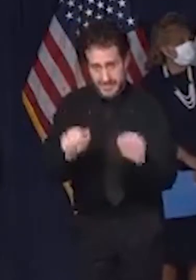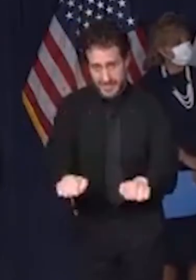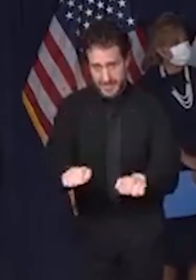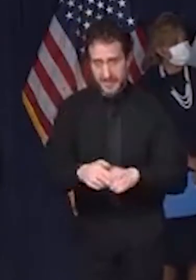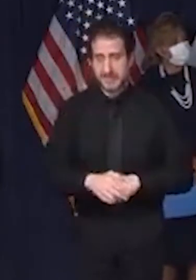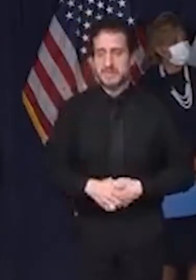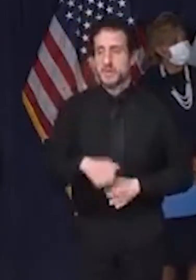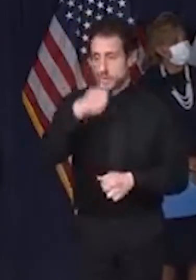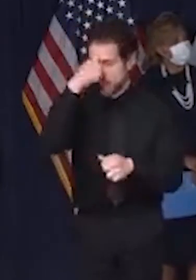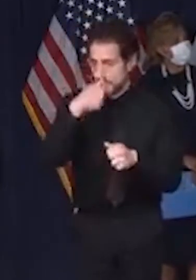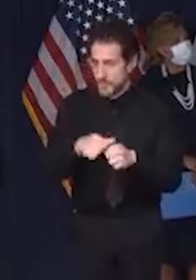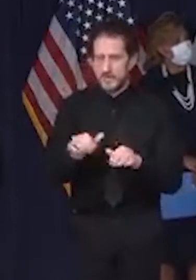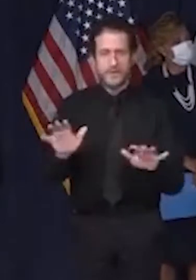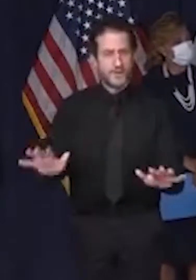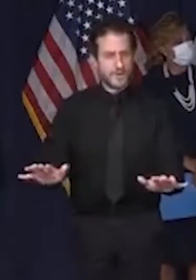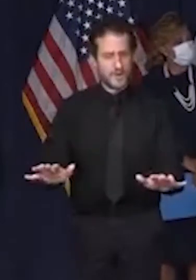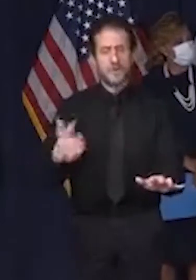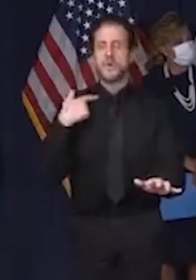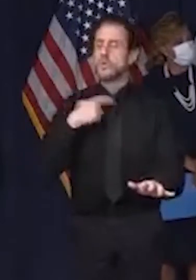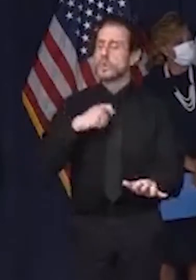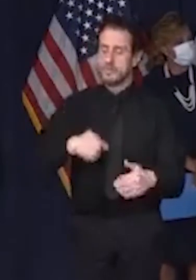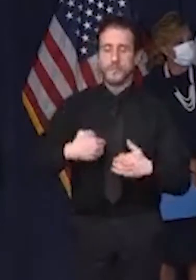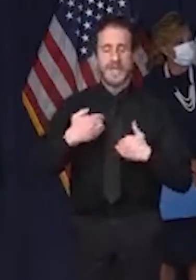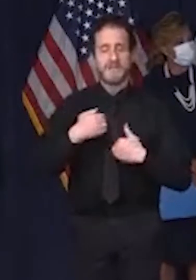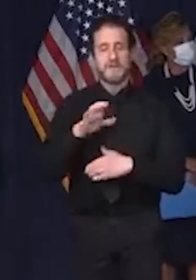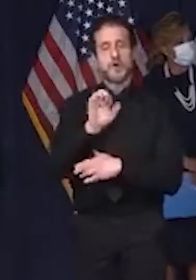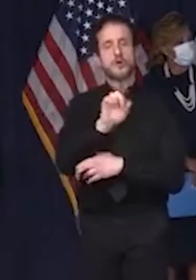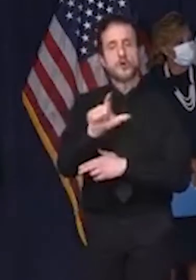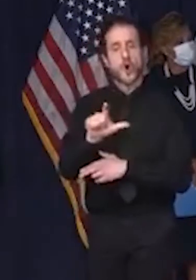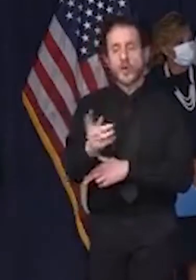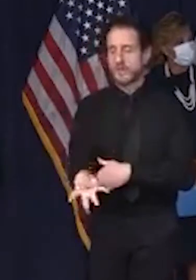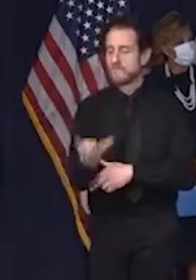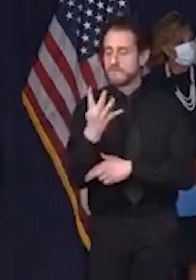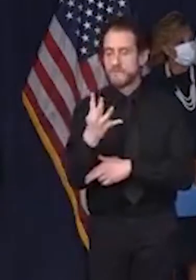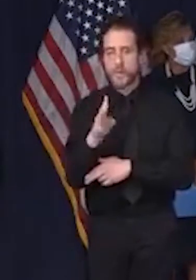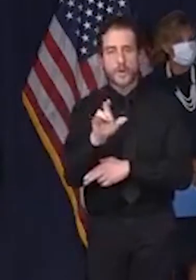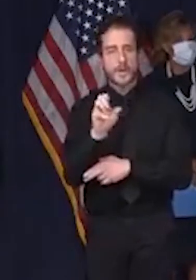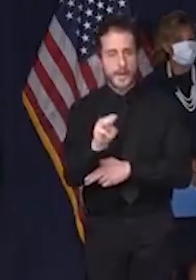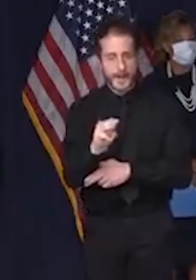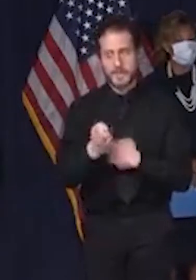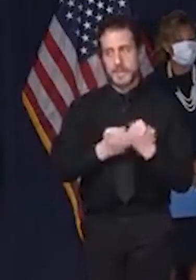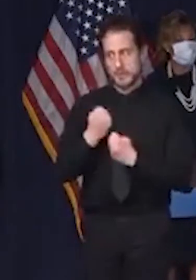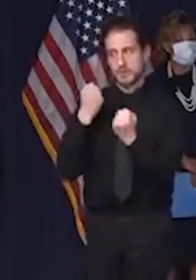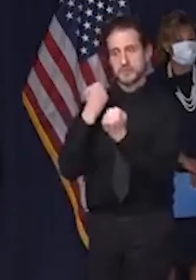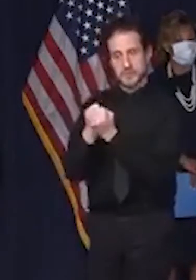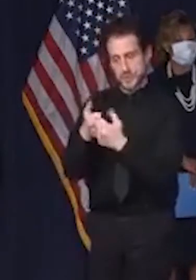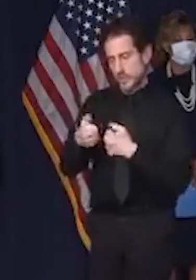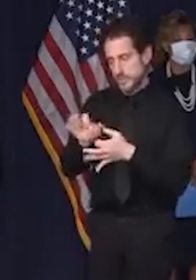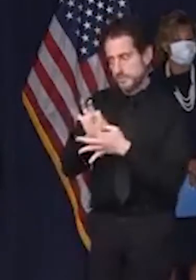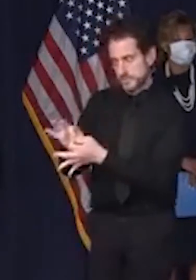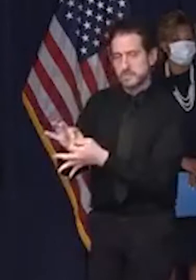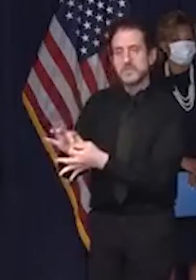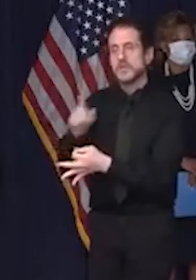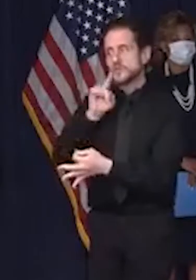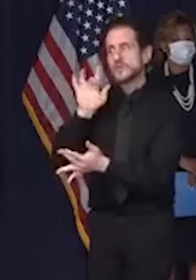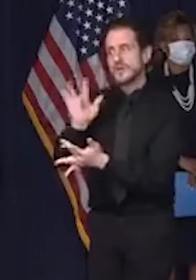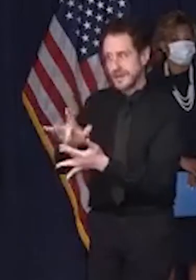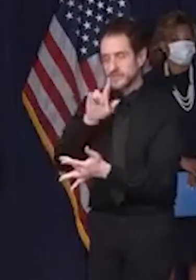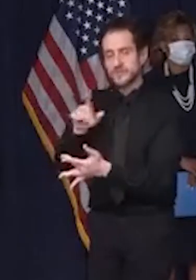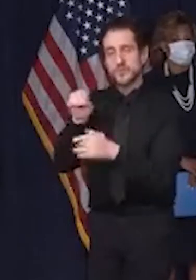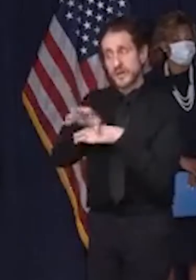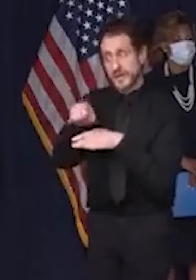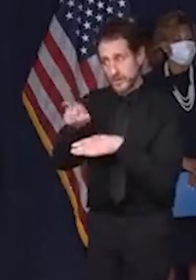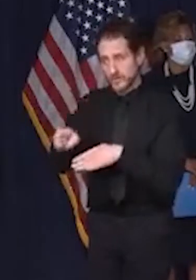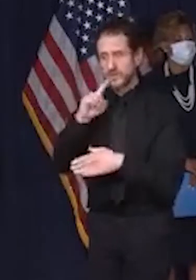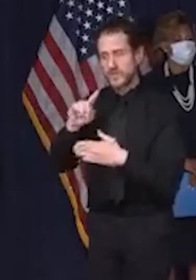for Calm emotional support line, a free way to anonymously connect with a caring counselor at a local community